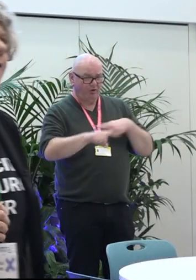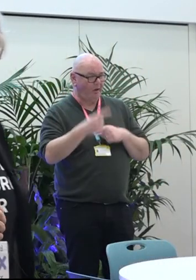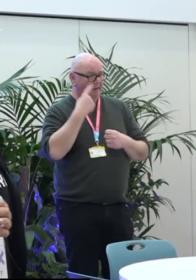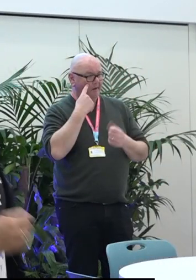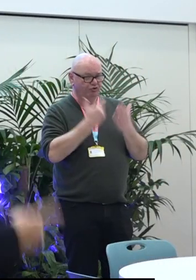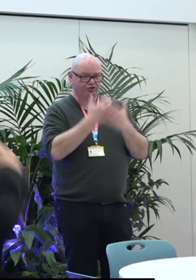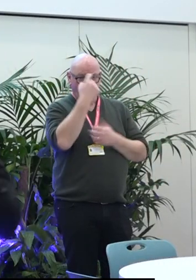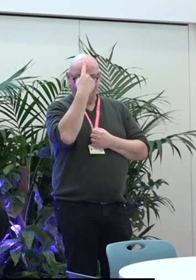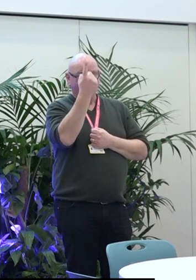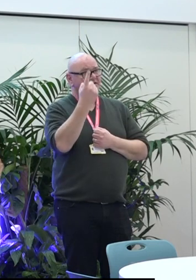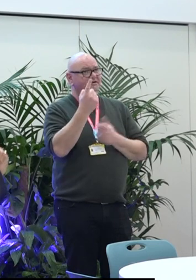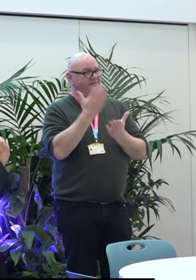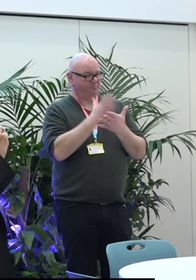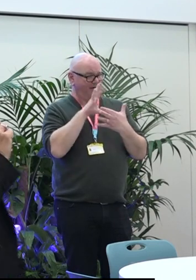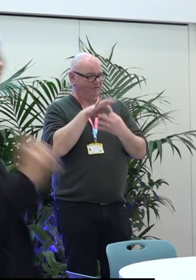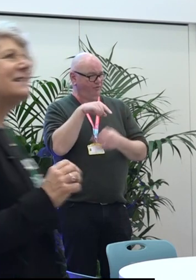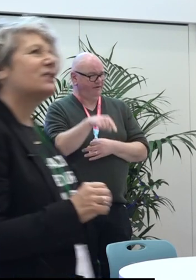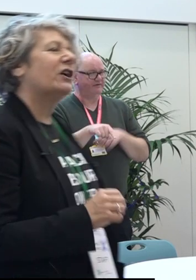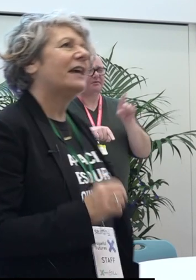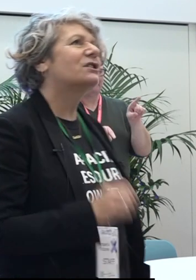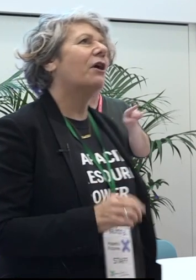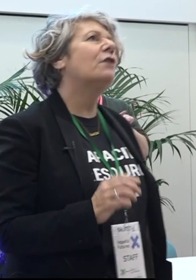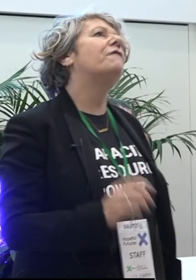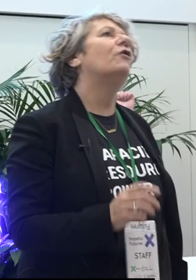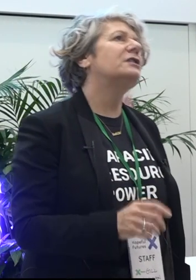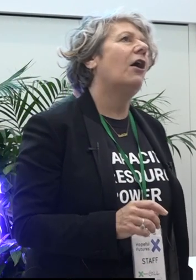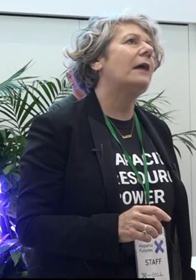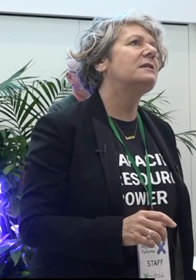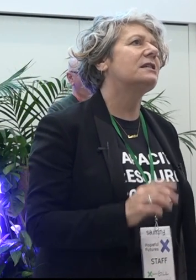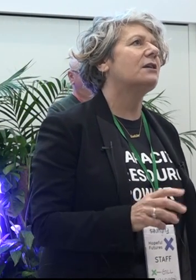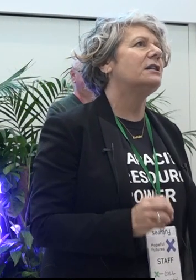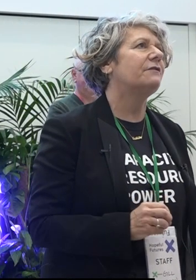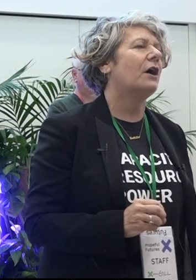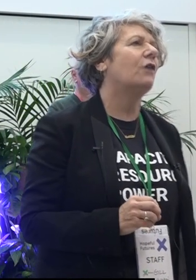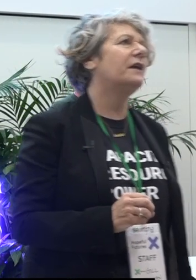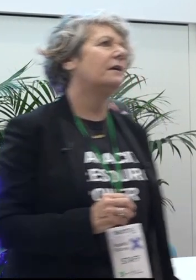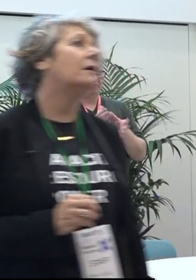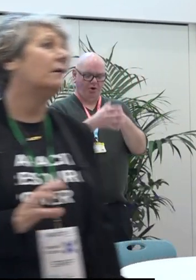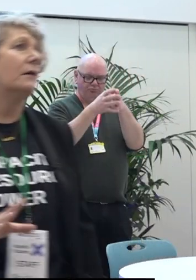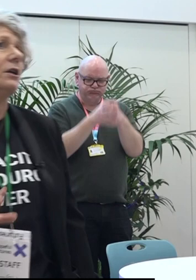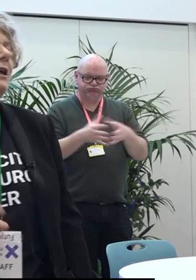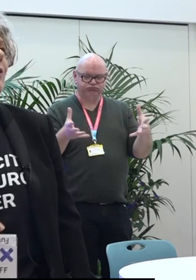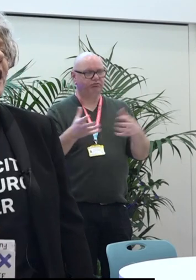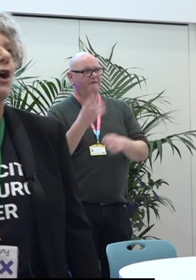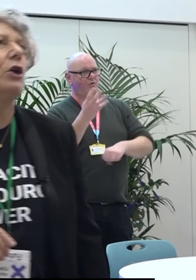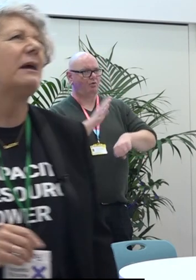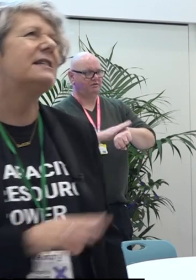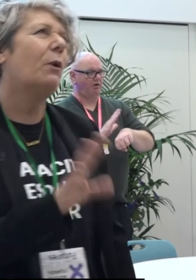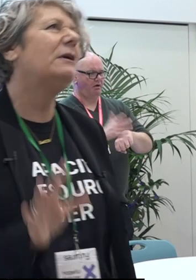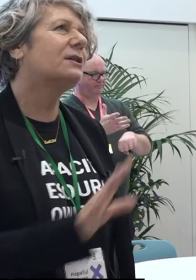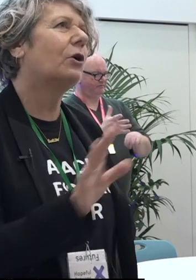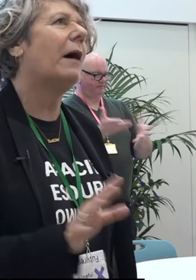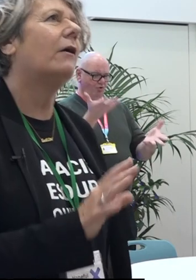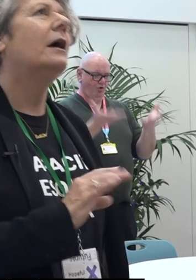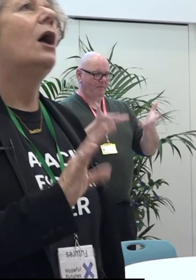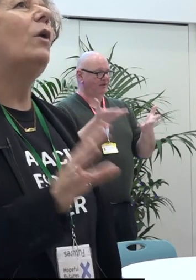of. But this industry is growing at 4 times the size of the UK economy. So when